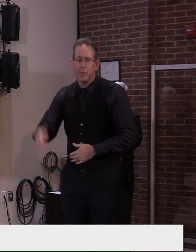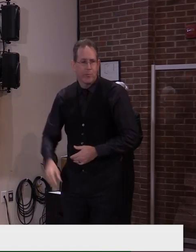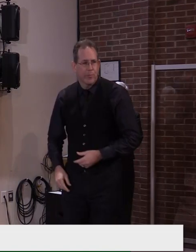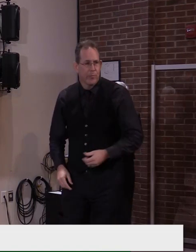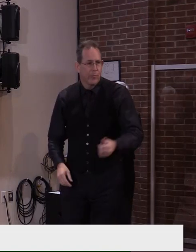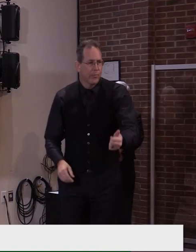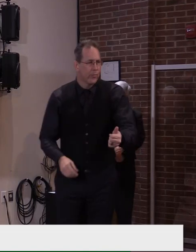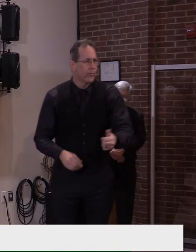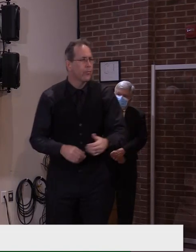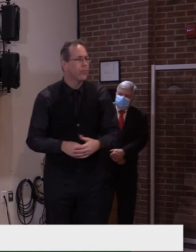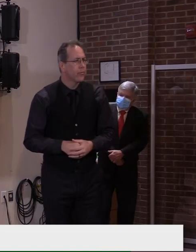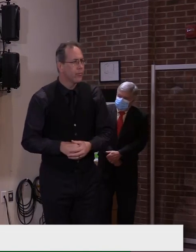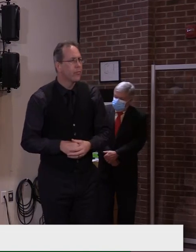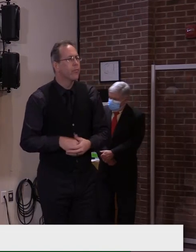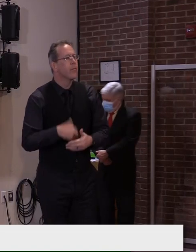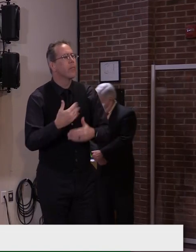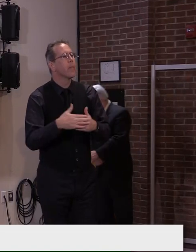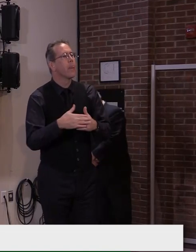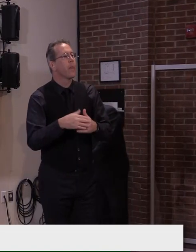Russell Forbes.